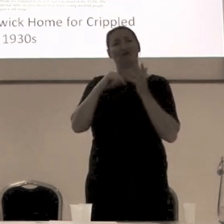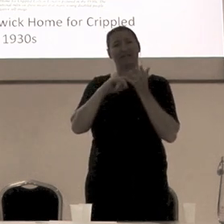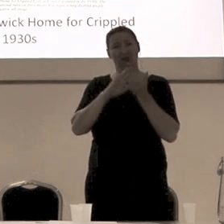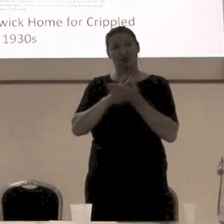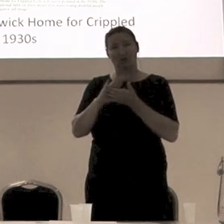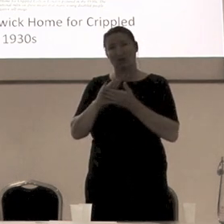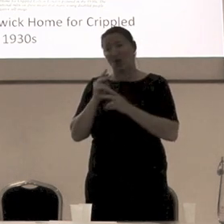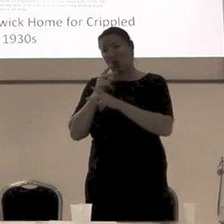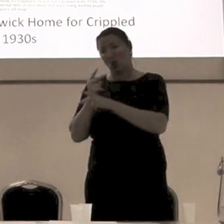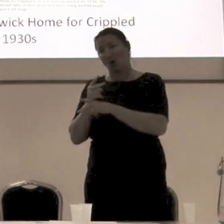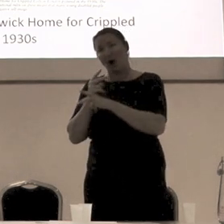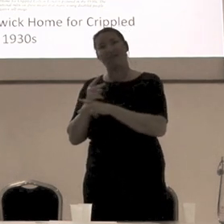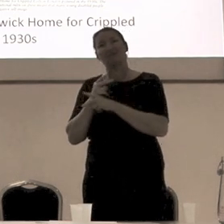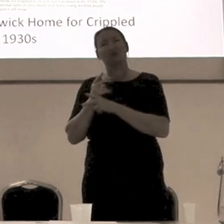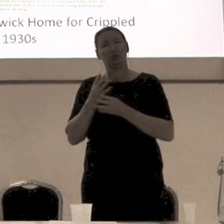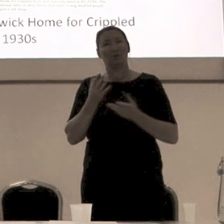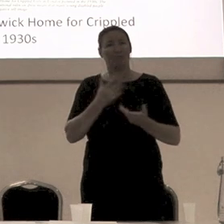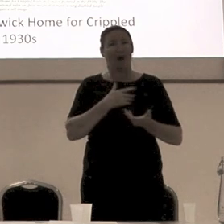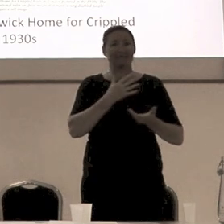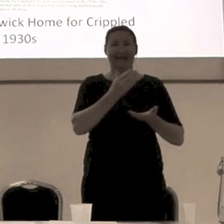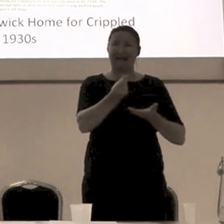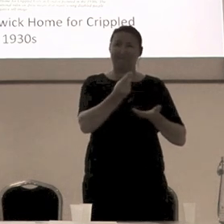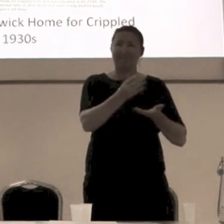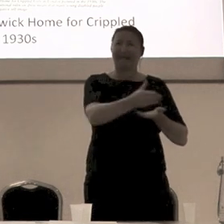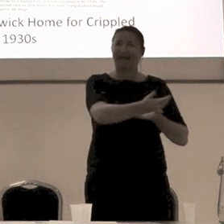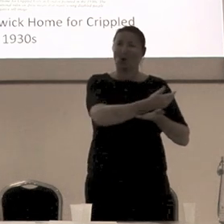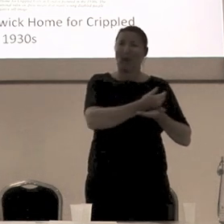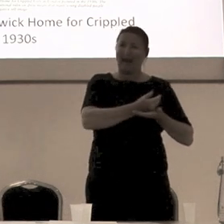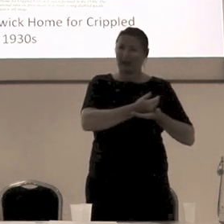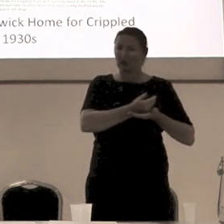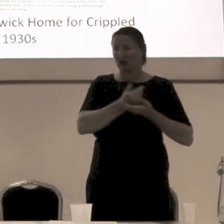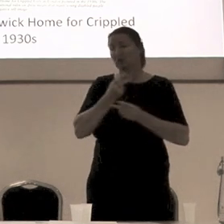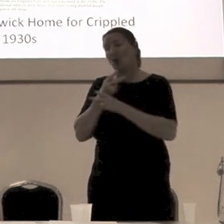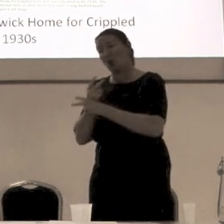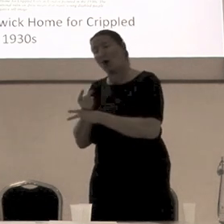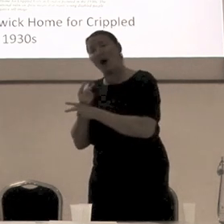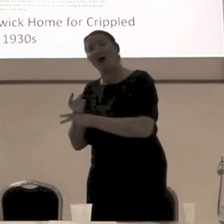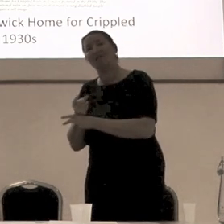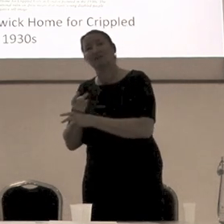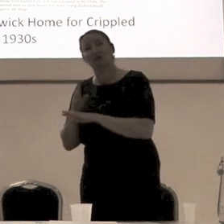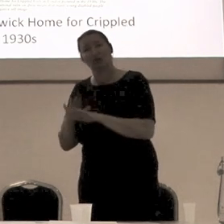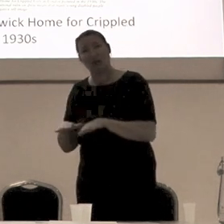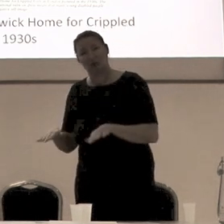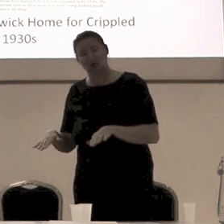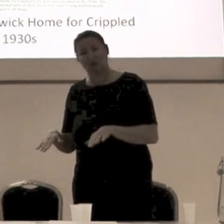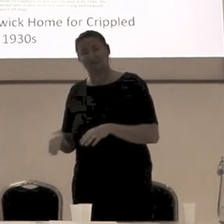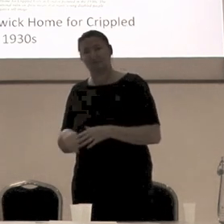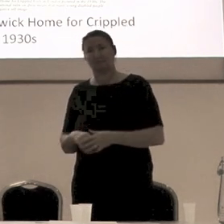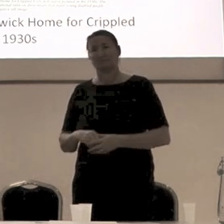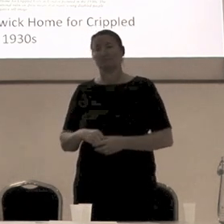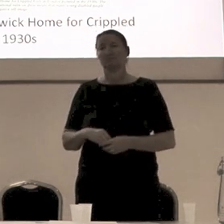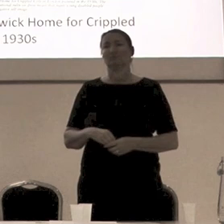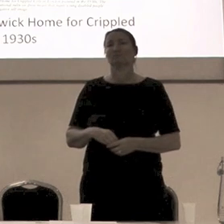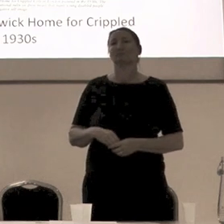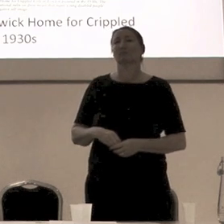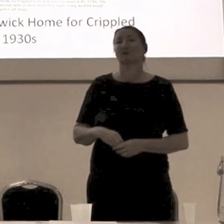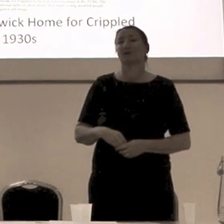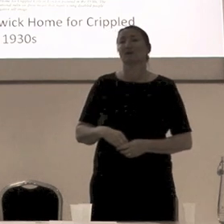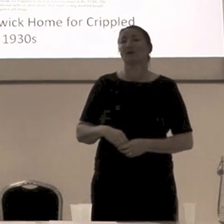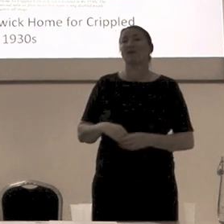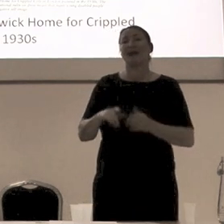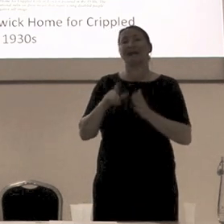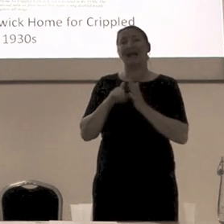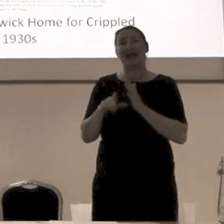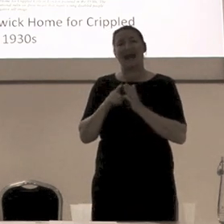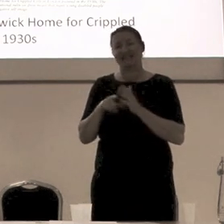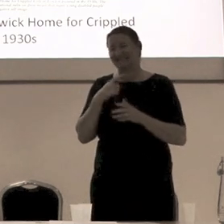Sundays. It was a local tax. After 1834, they thought that would be allowing people who were shirkers